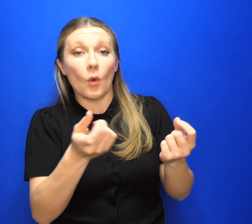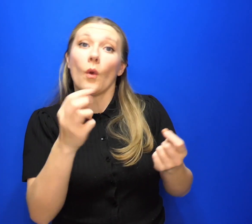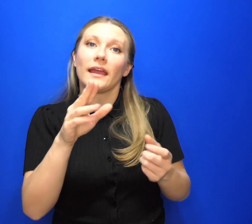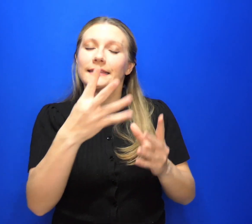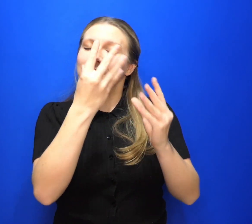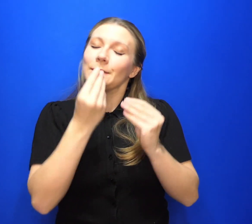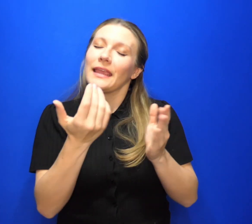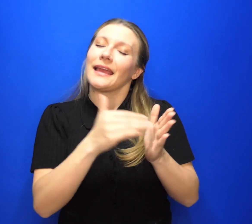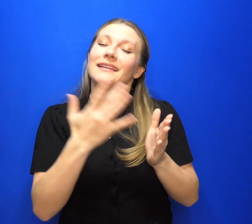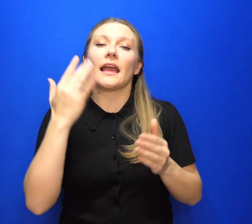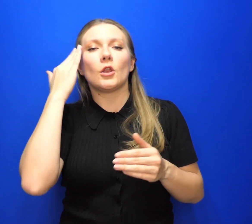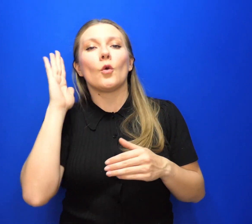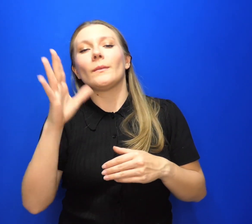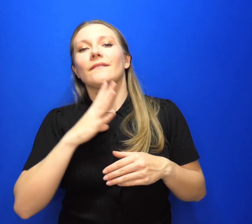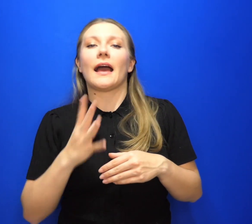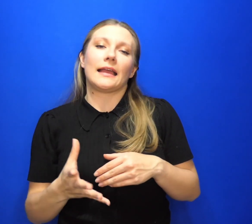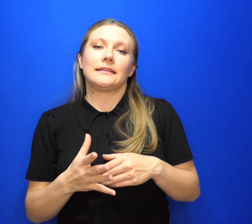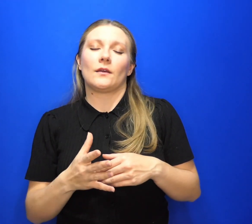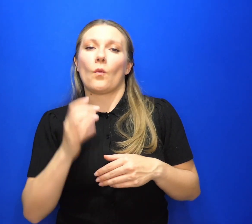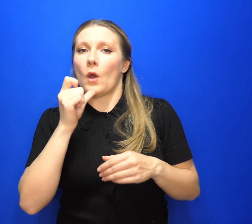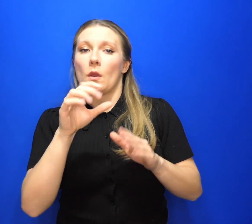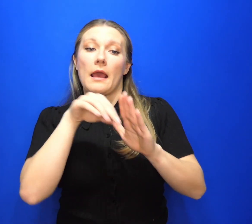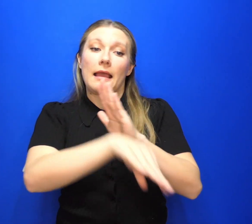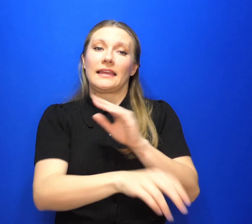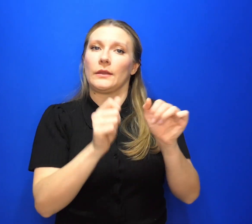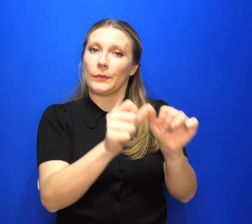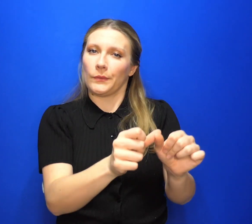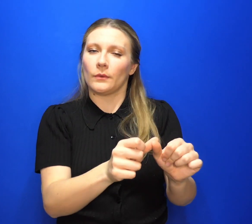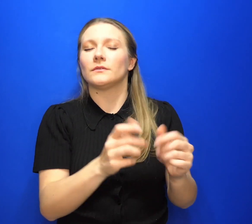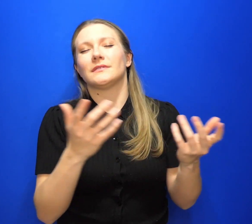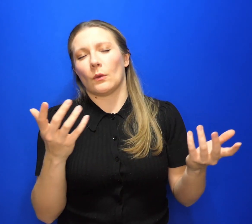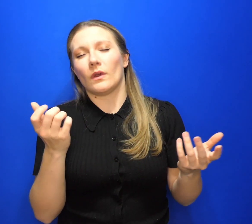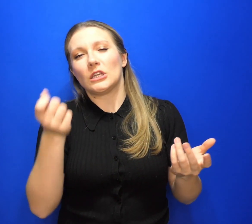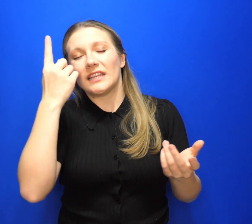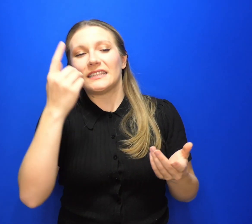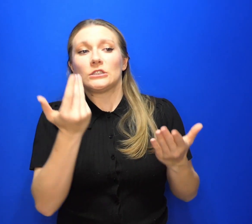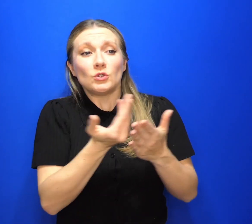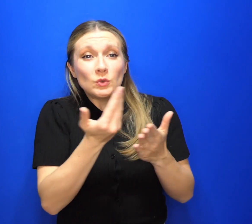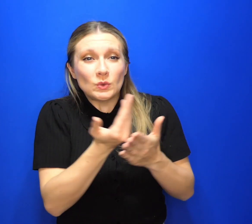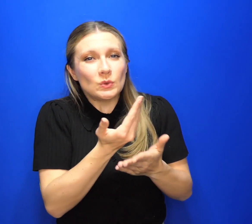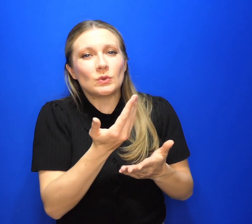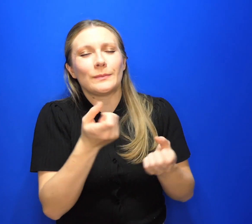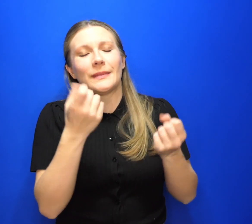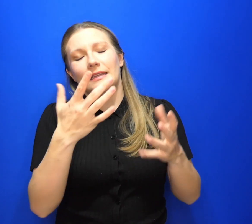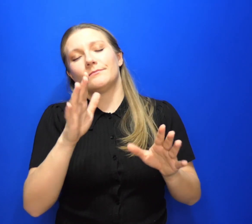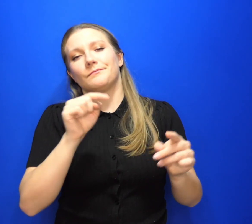There are a lot of kids, especially kids that I work with who are still using multiple daily